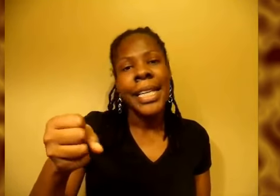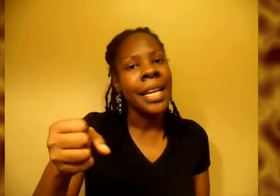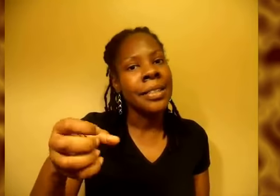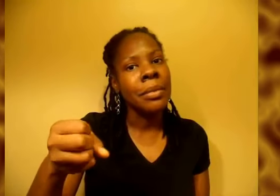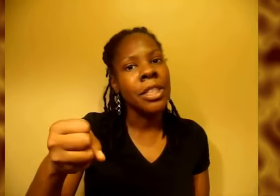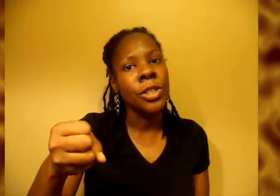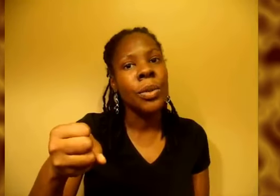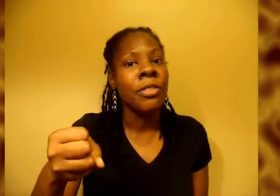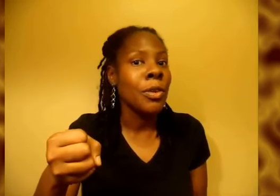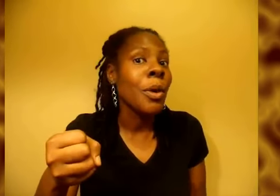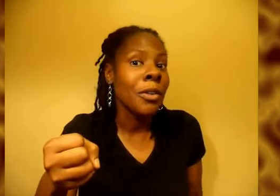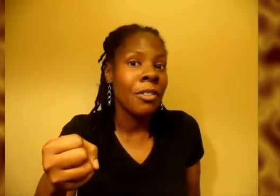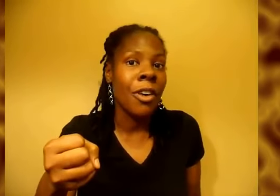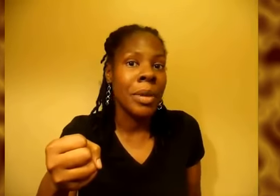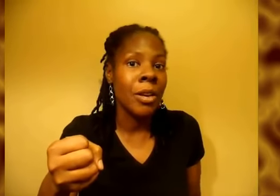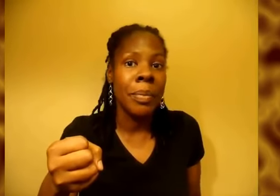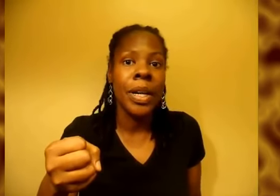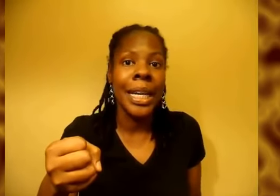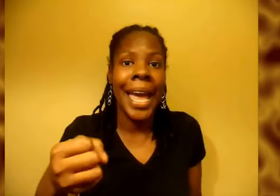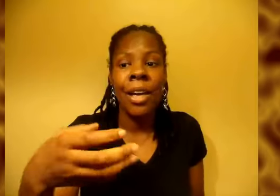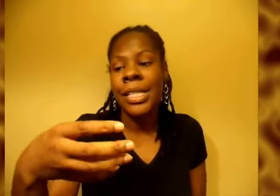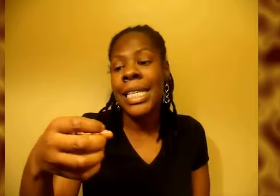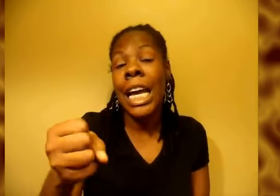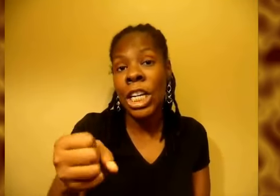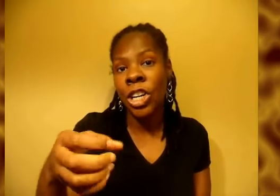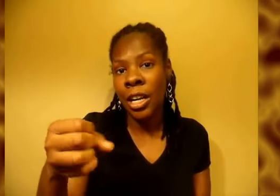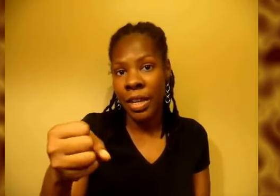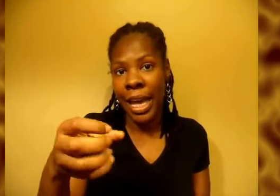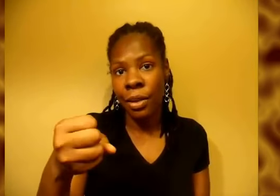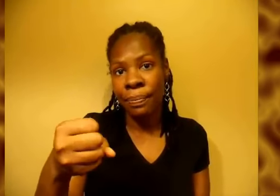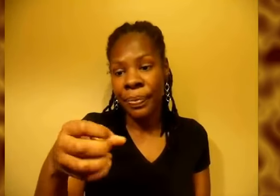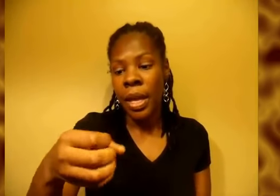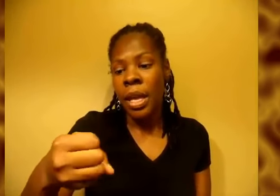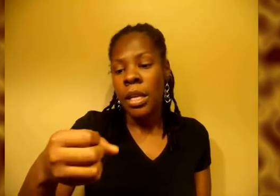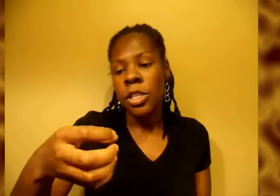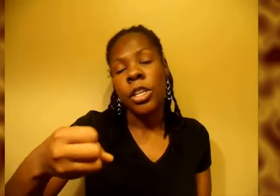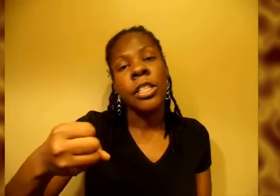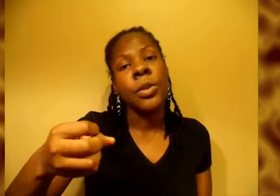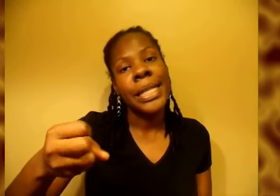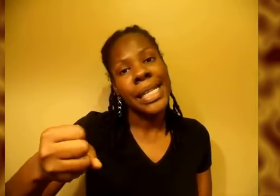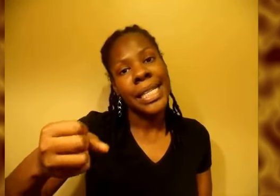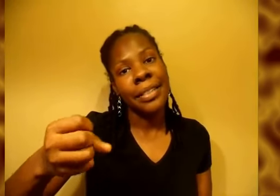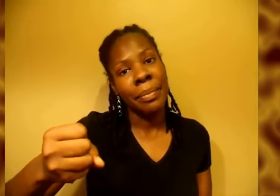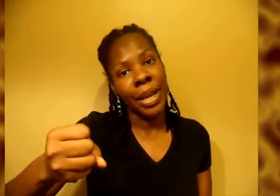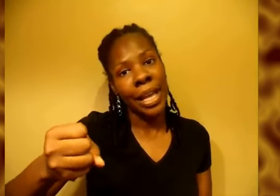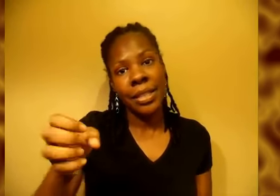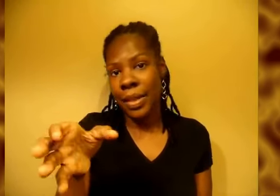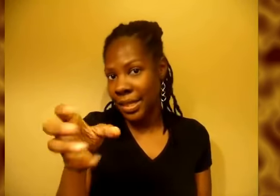kind of similar to if you were on a farm and you were milking a cow. It's the udder of a cow. So you're going to squeeze it to get the milk out. So that's